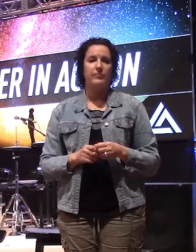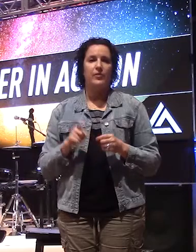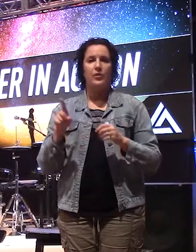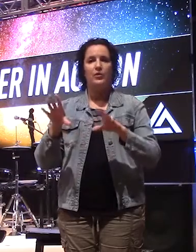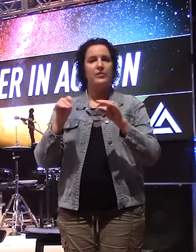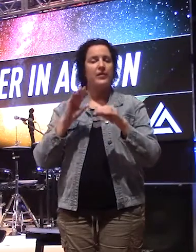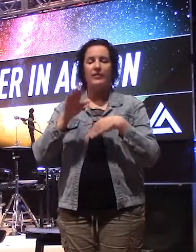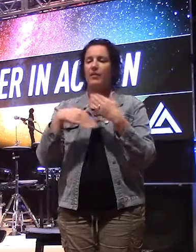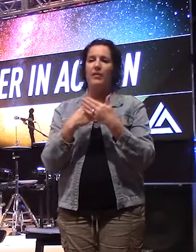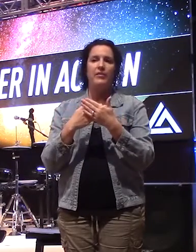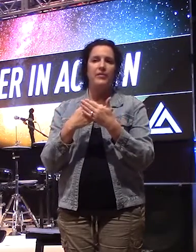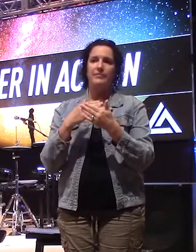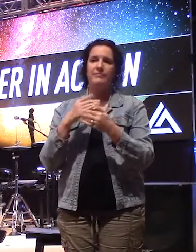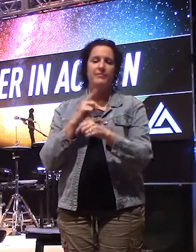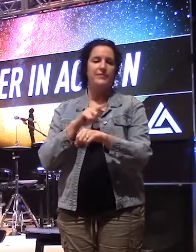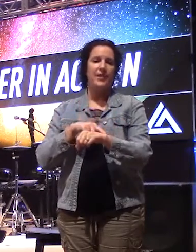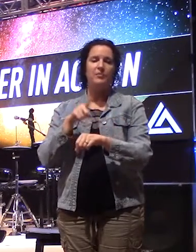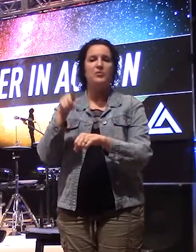All the time you finish that.